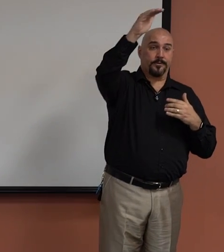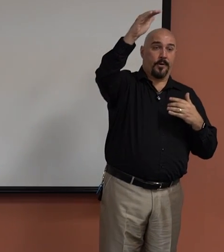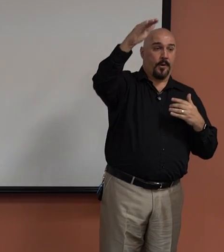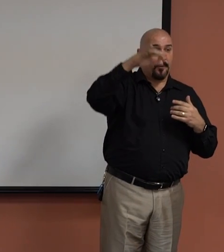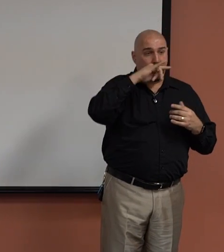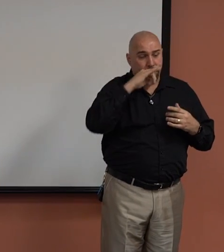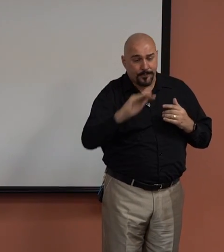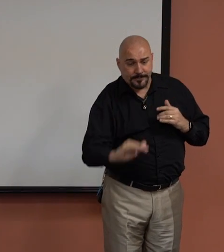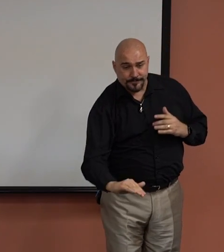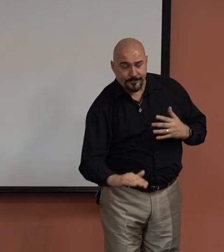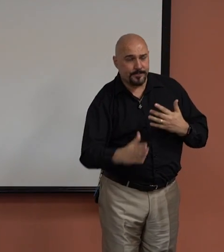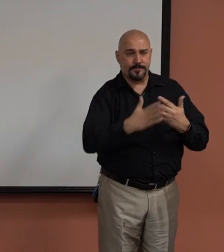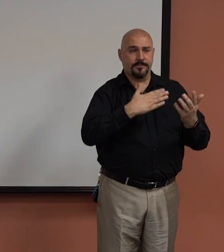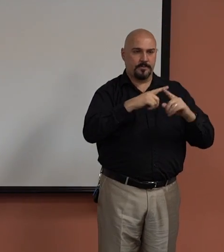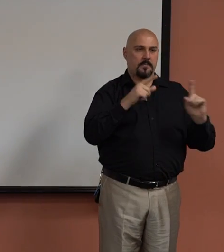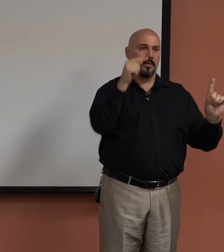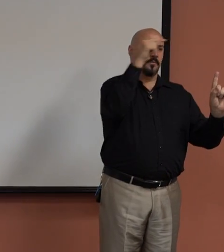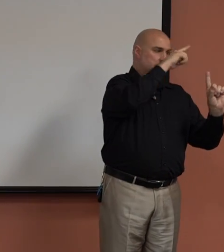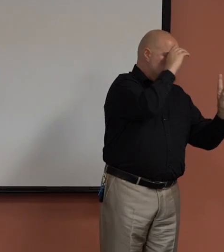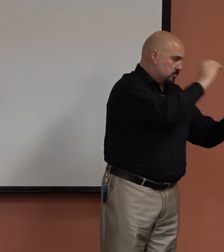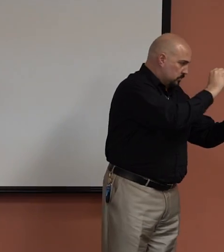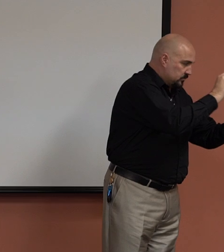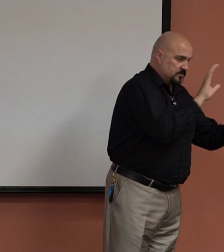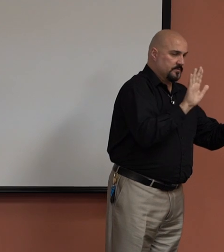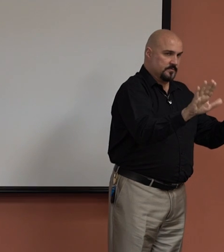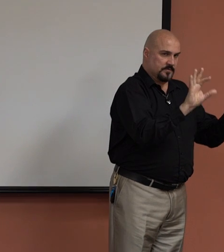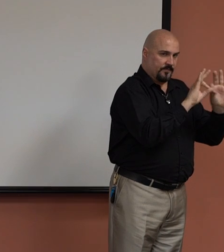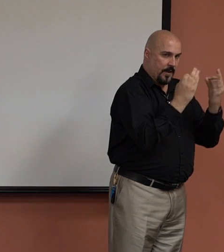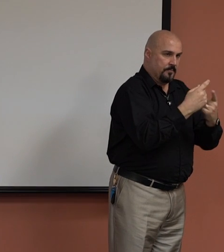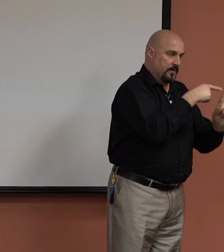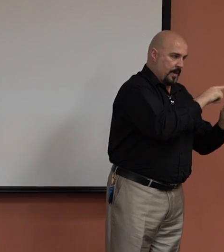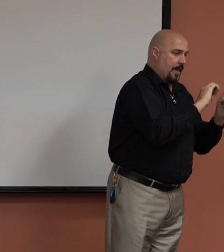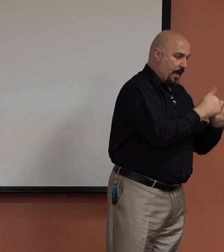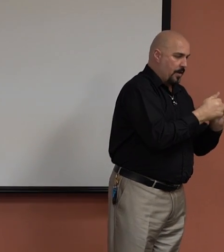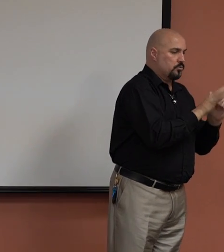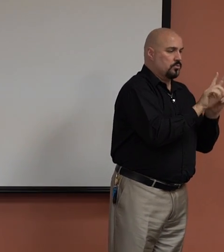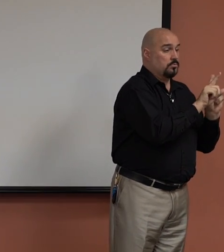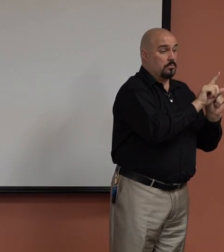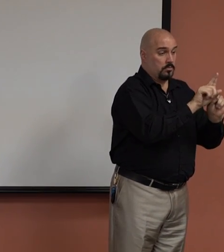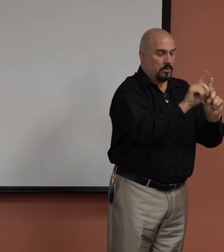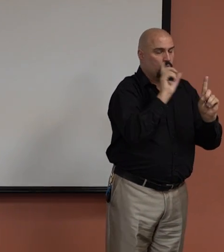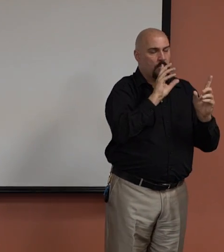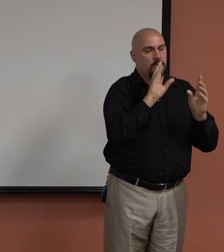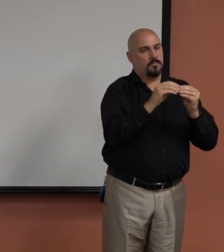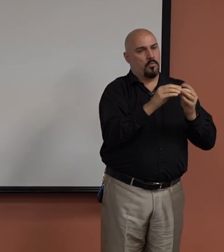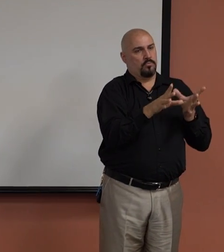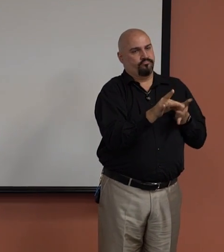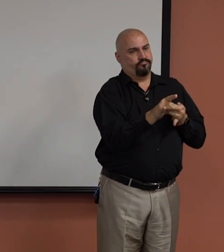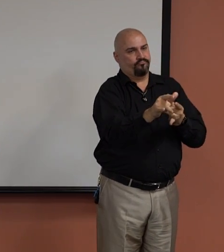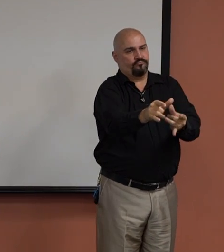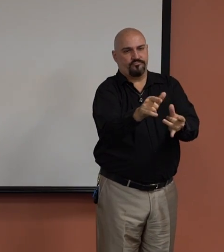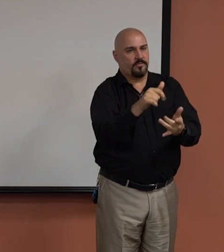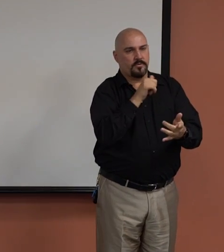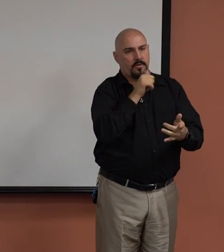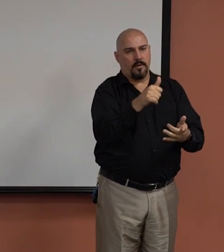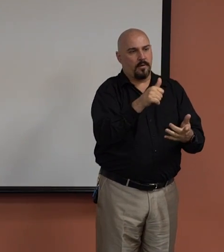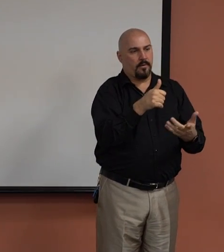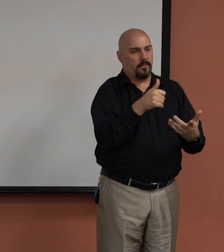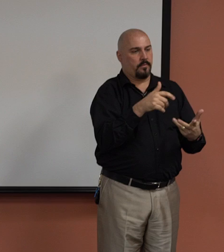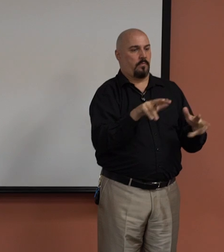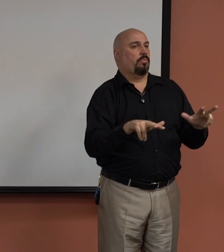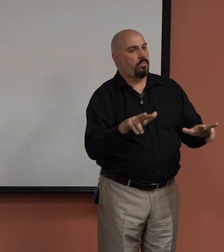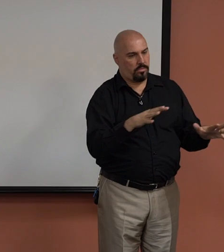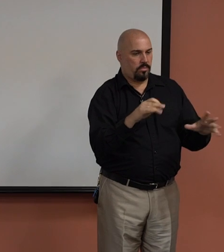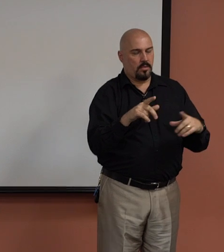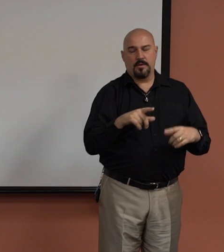easier for them and a whole lot less awkward. And so for myself, I prefer holding on to somebody's right arm.